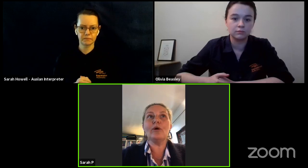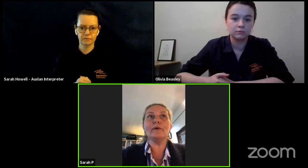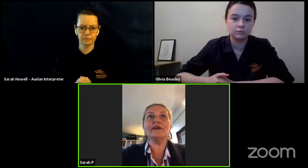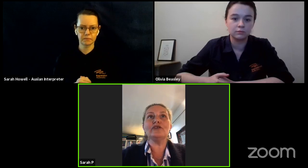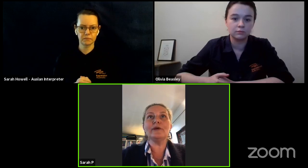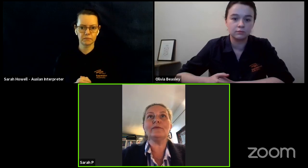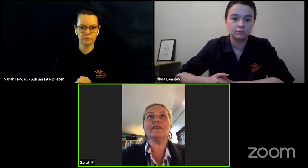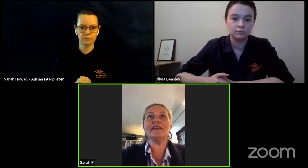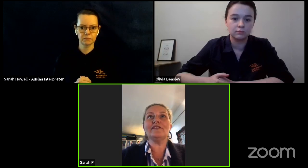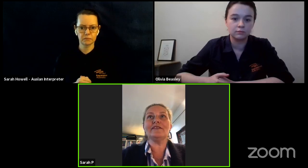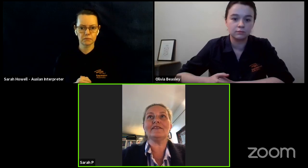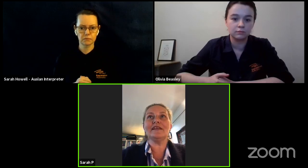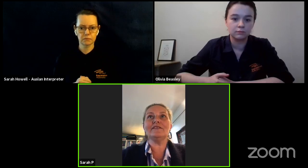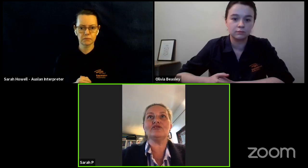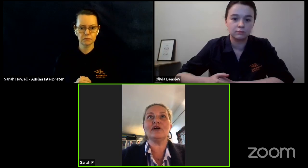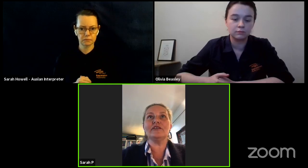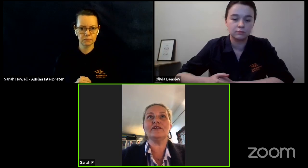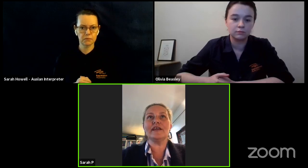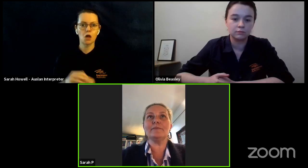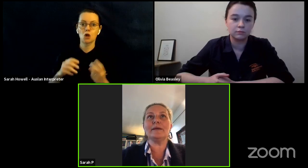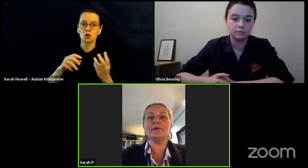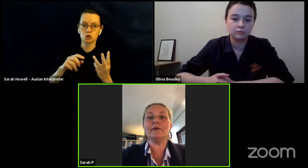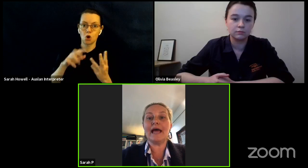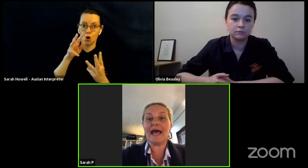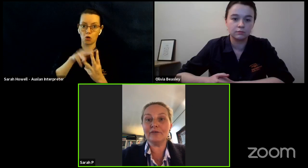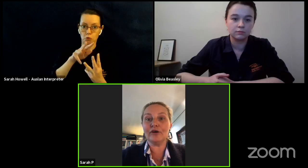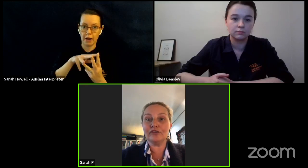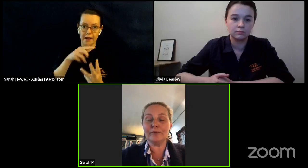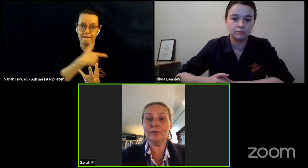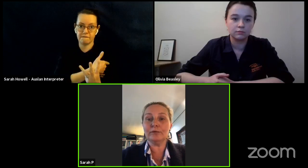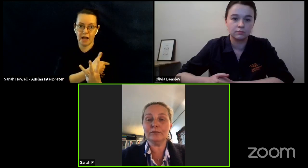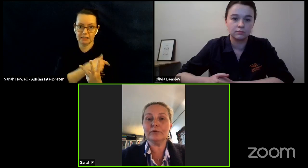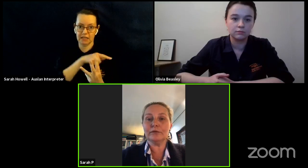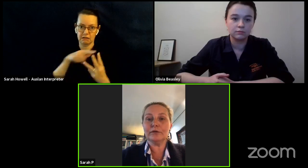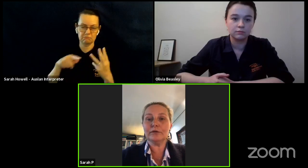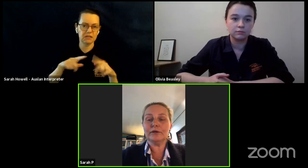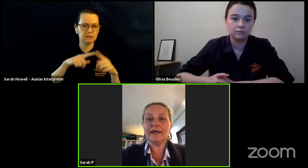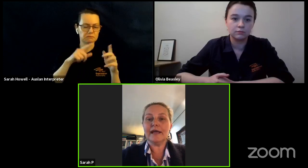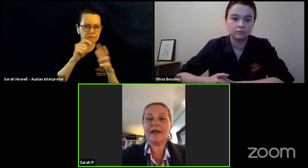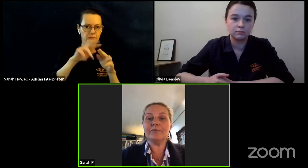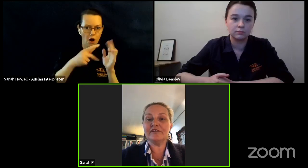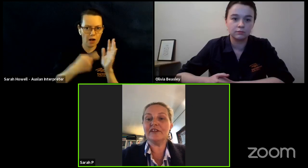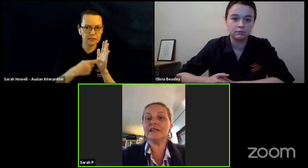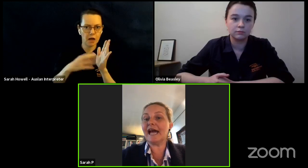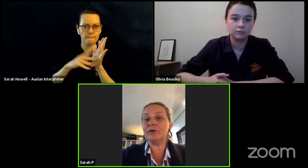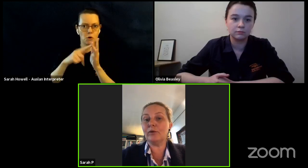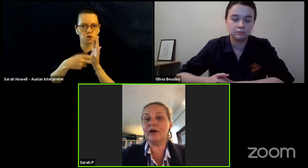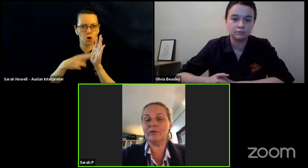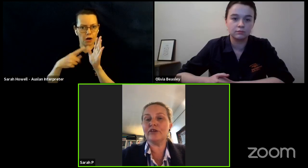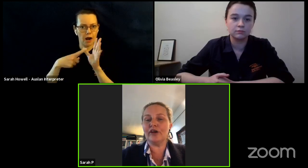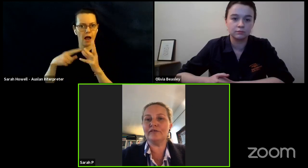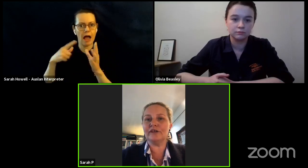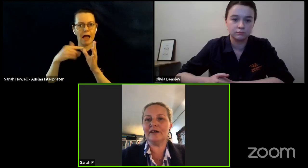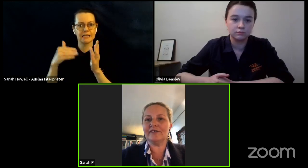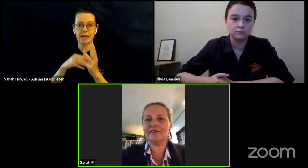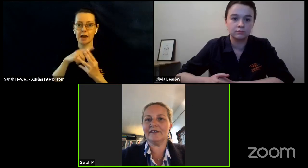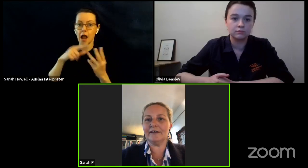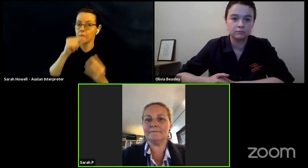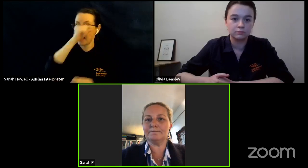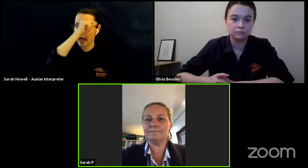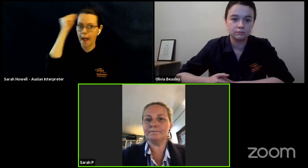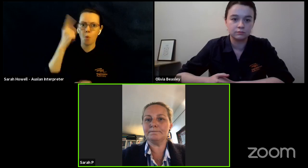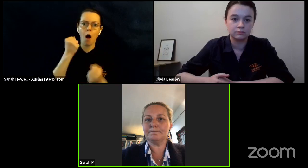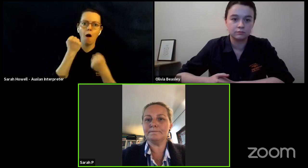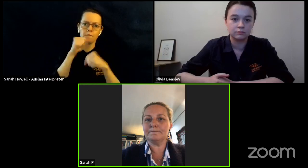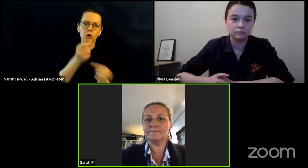So what we are doing with these vaccines is trying to keep people out of hospital and particularly unwell with